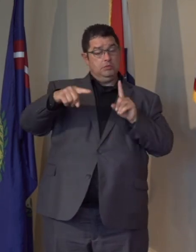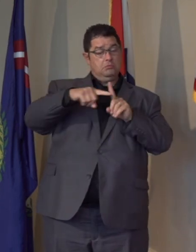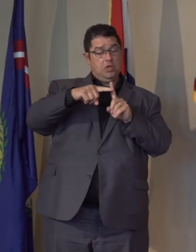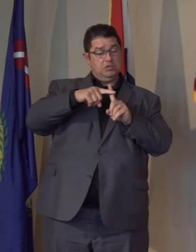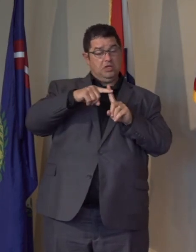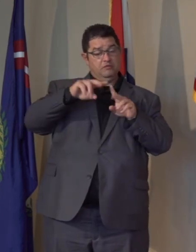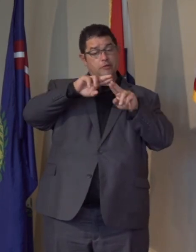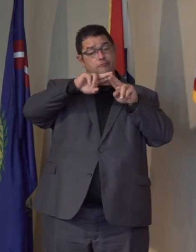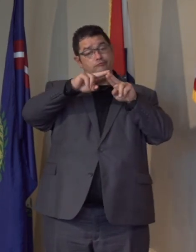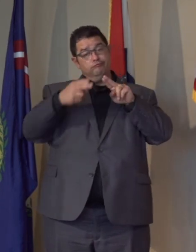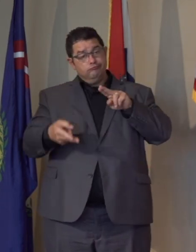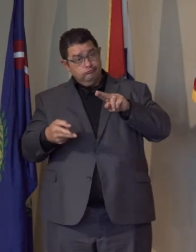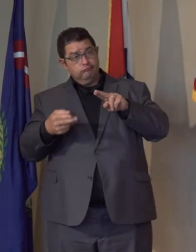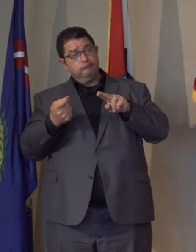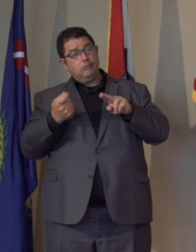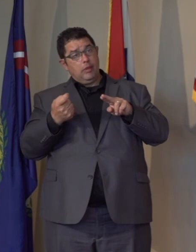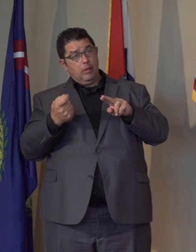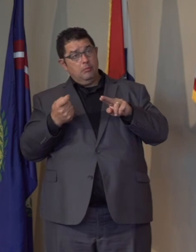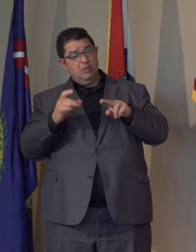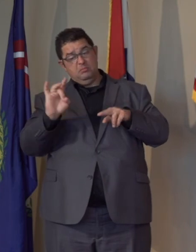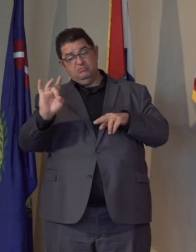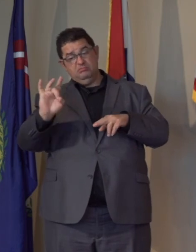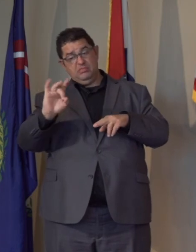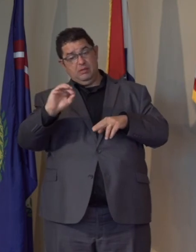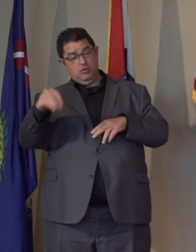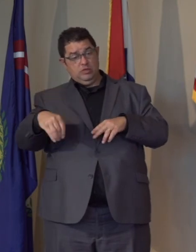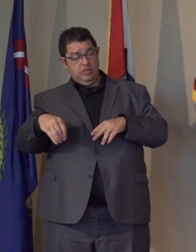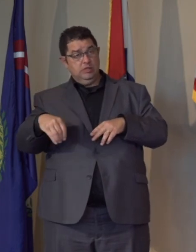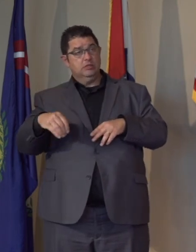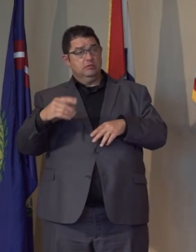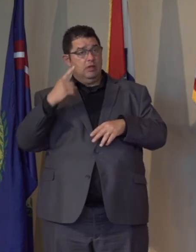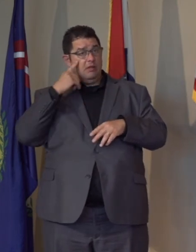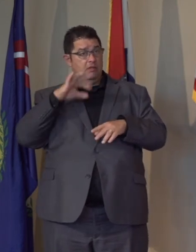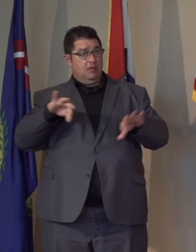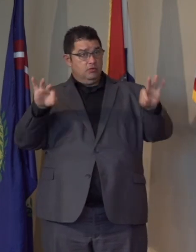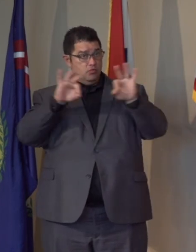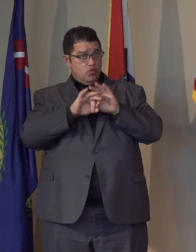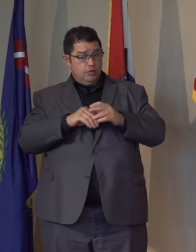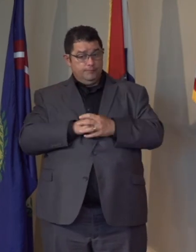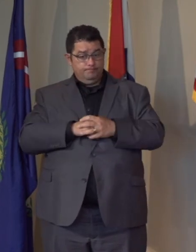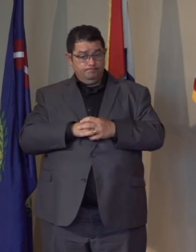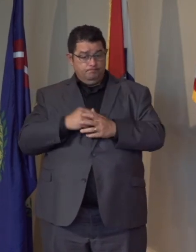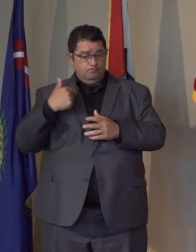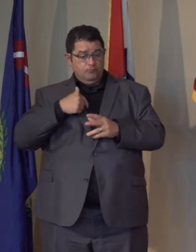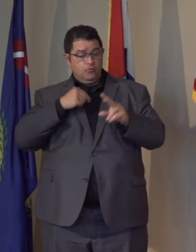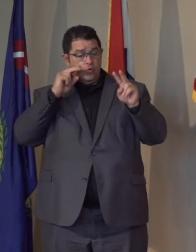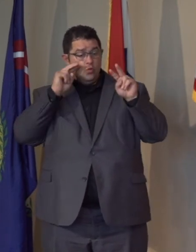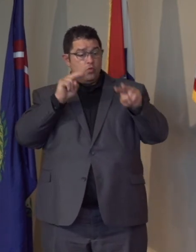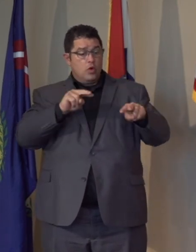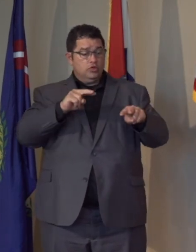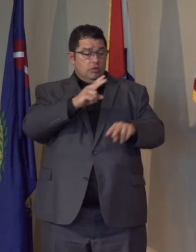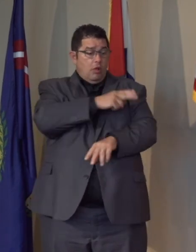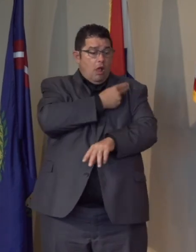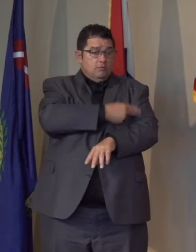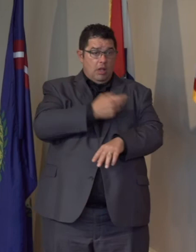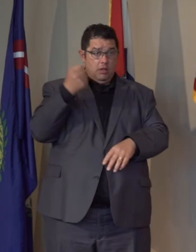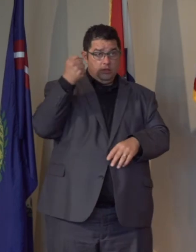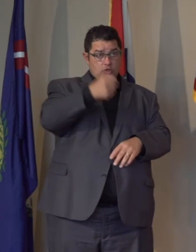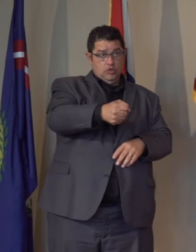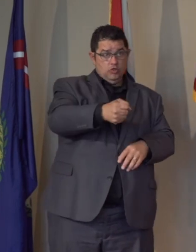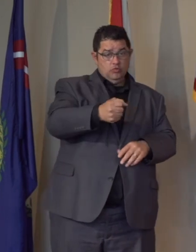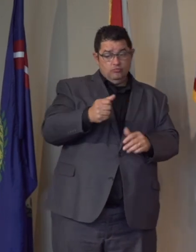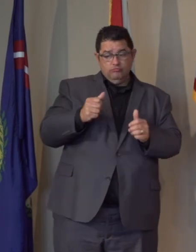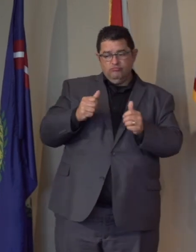down a little bit in the mid 8% range. I think that's important. We're watching the hospitalization data very closely with Dr.